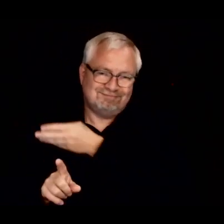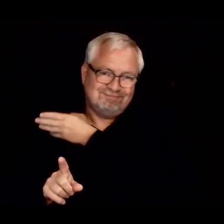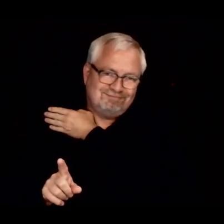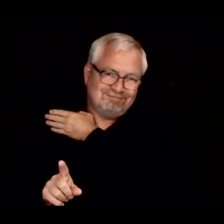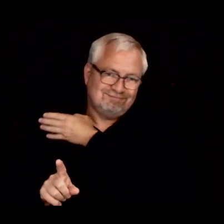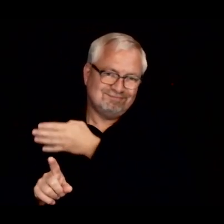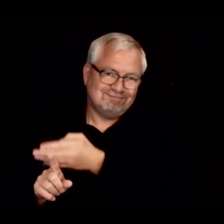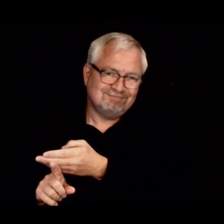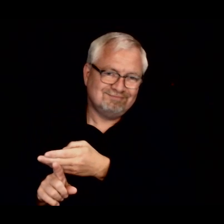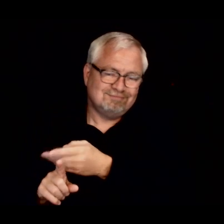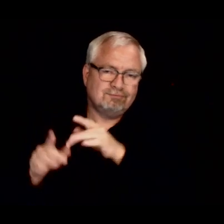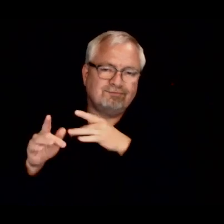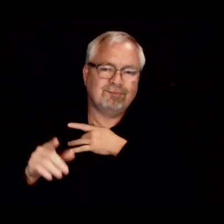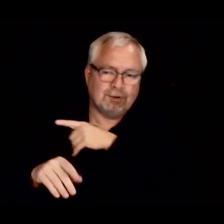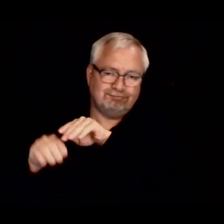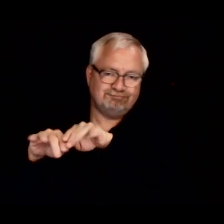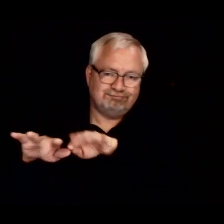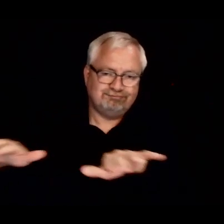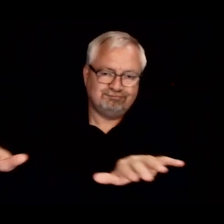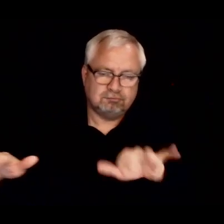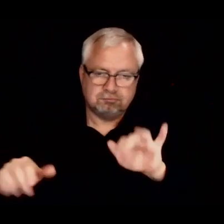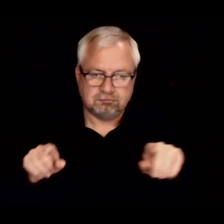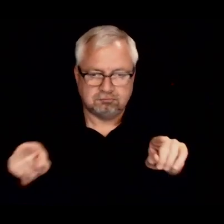No further question at this time. You may continue.